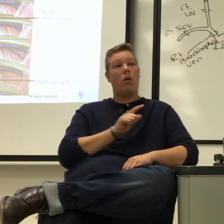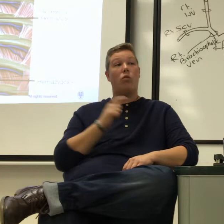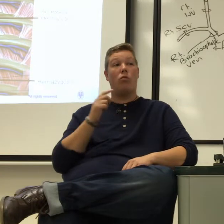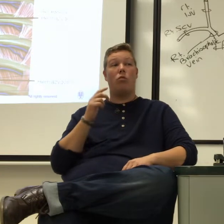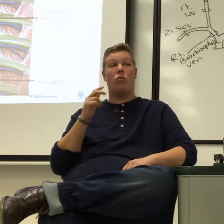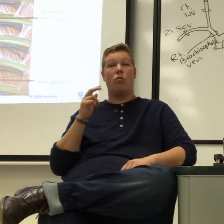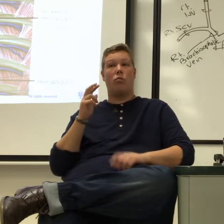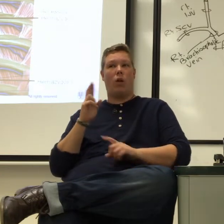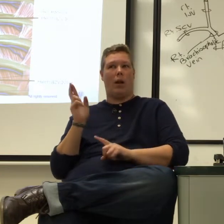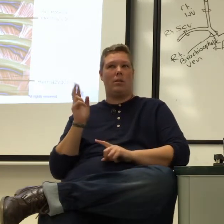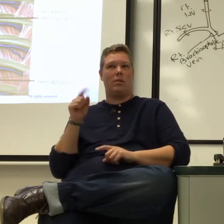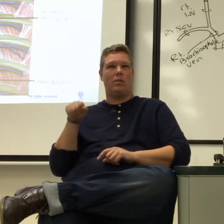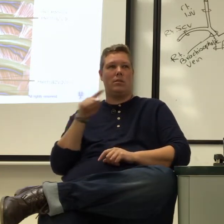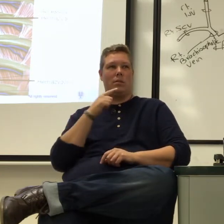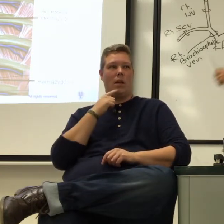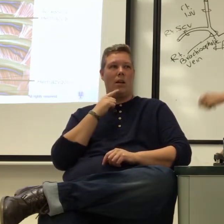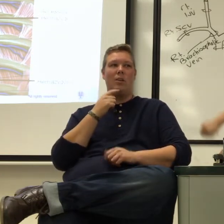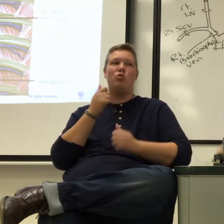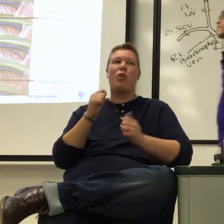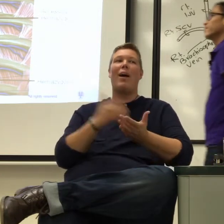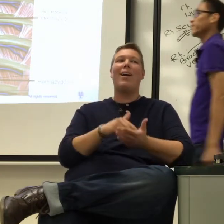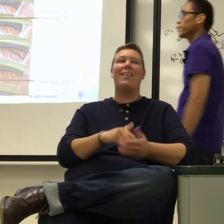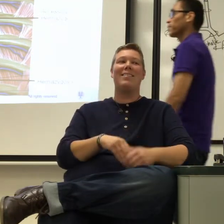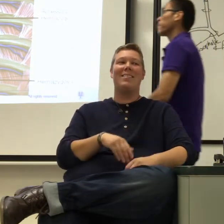Right. Try again.